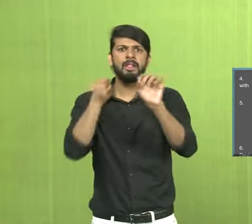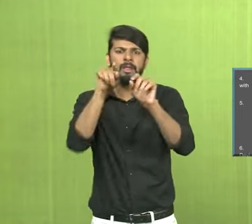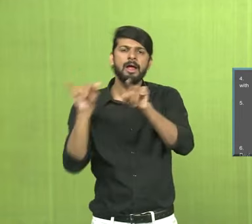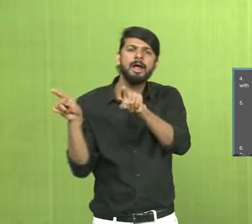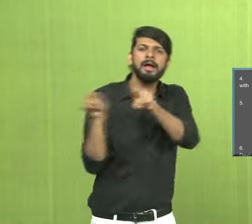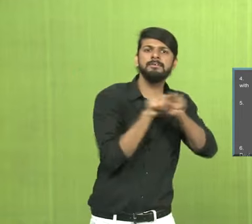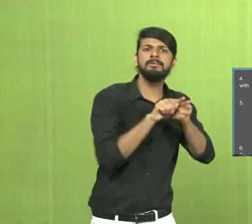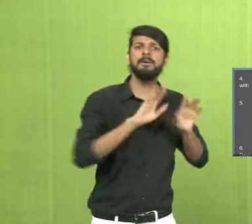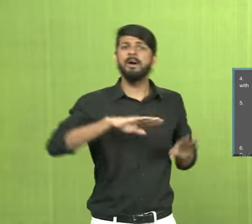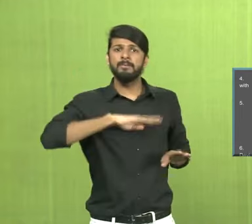cave paintings.